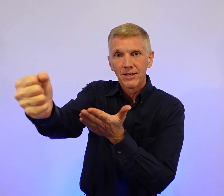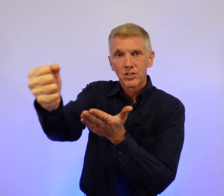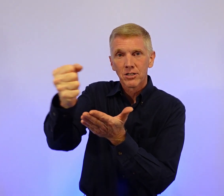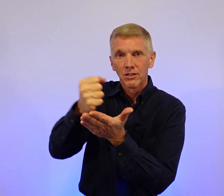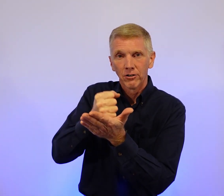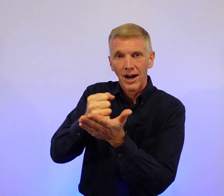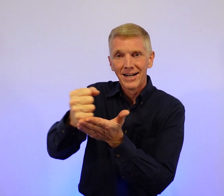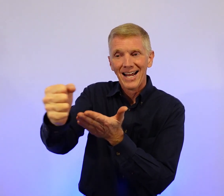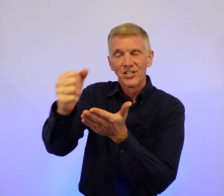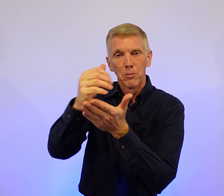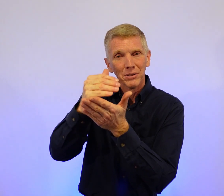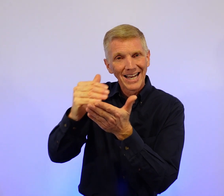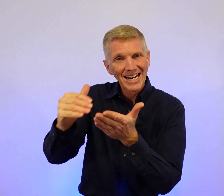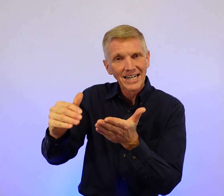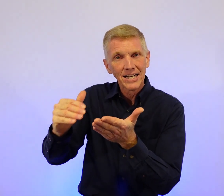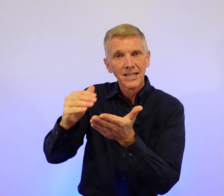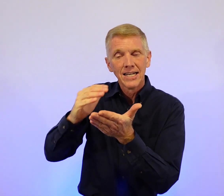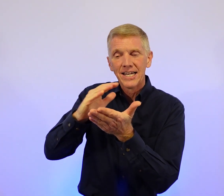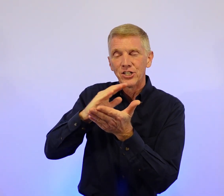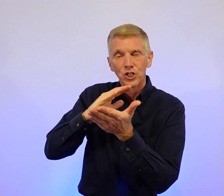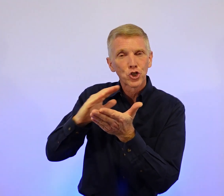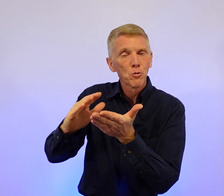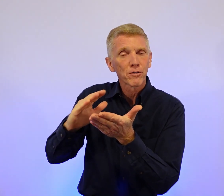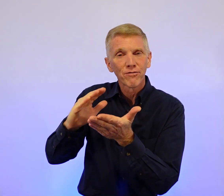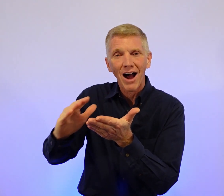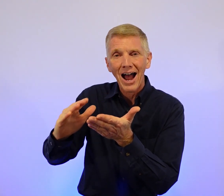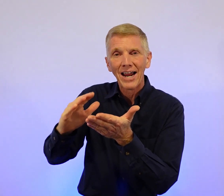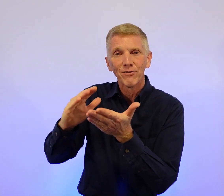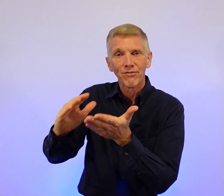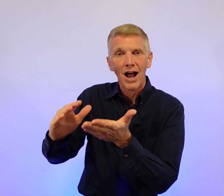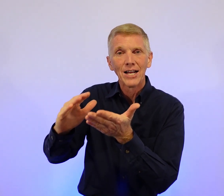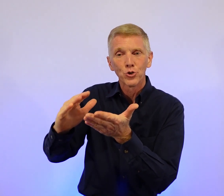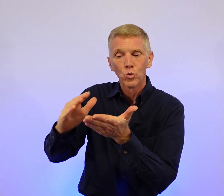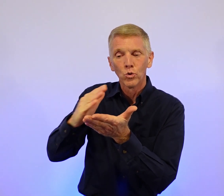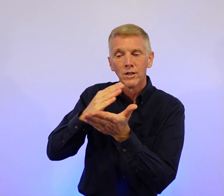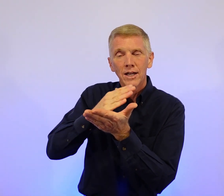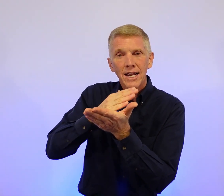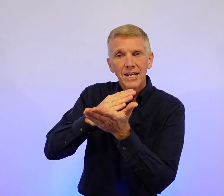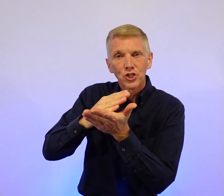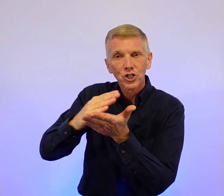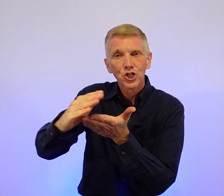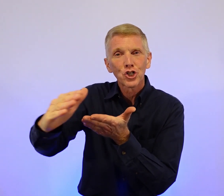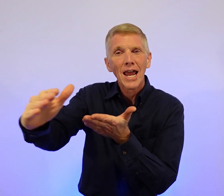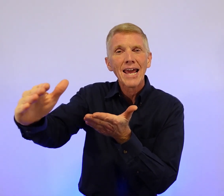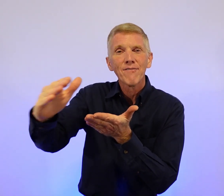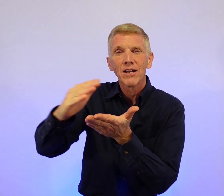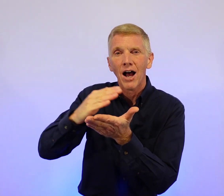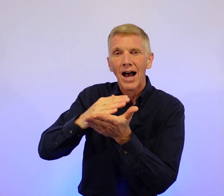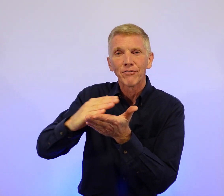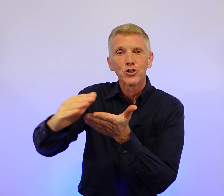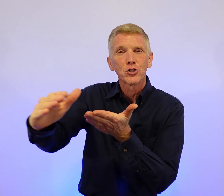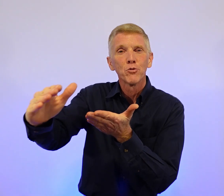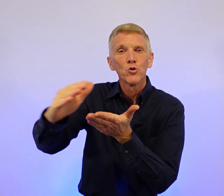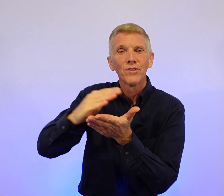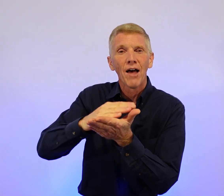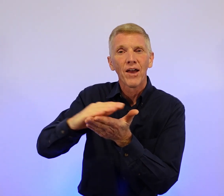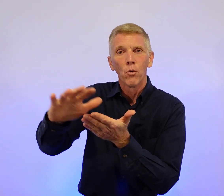this, right? It has a blade in it. It's a super fine tool. It's just shaving off to smooth down that